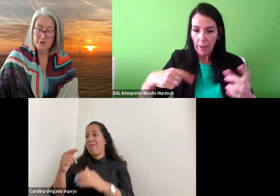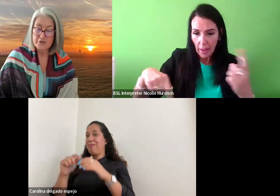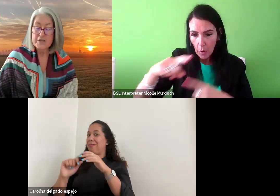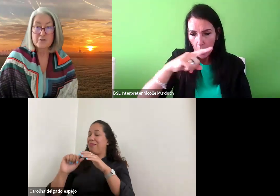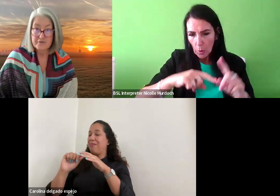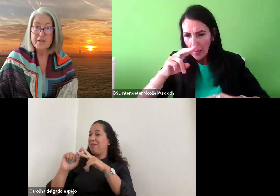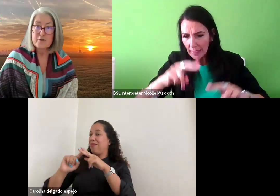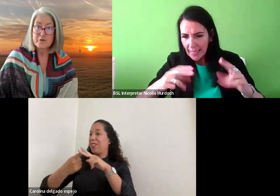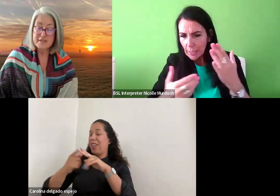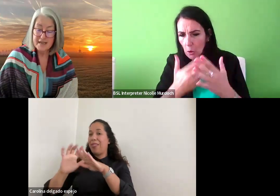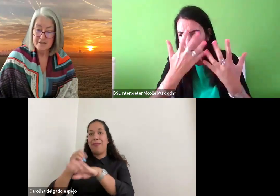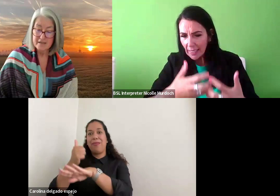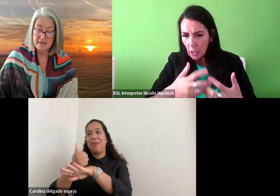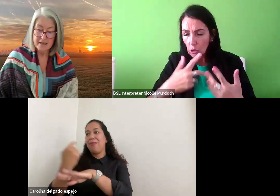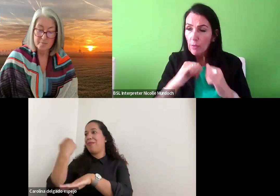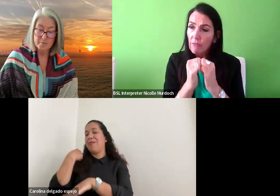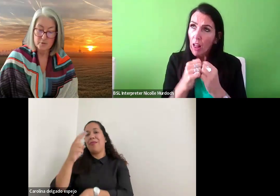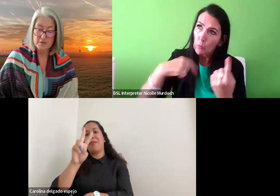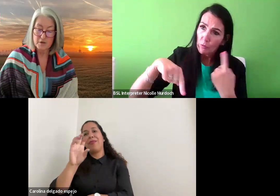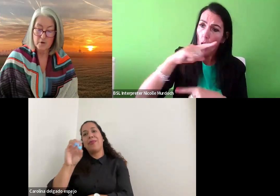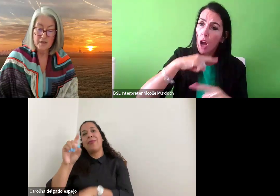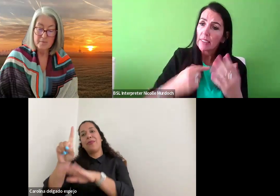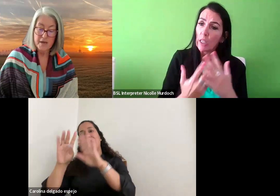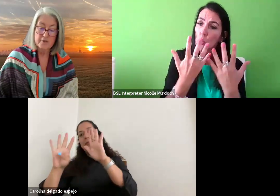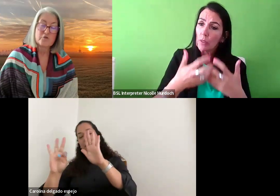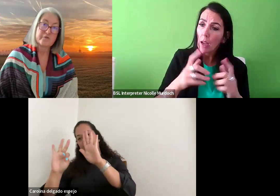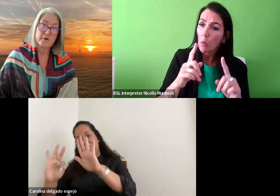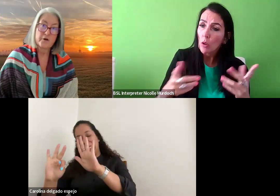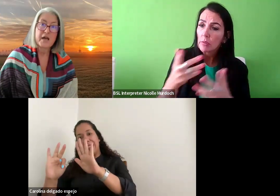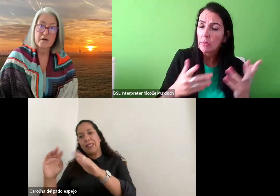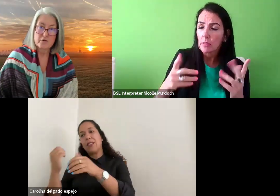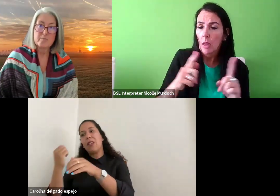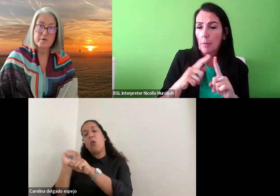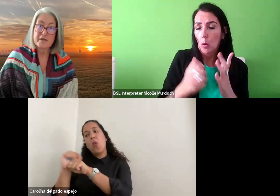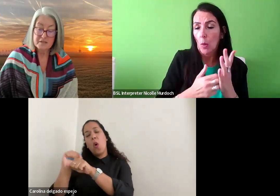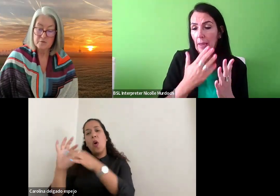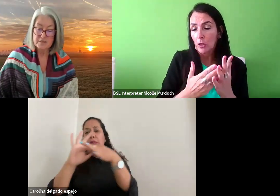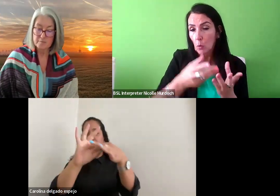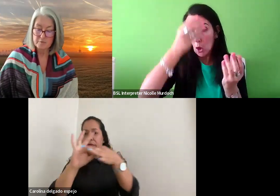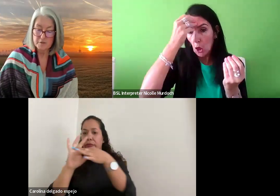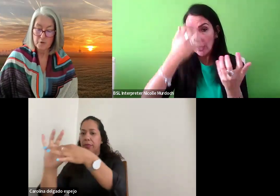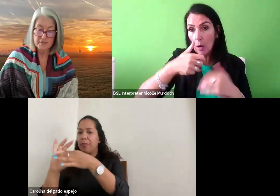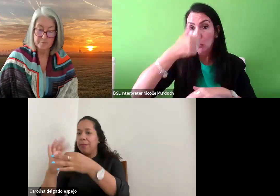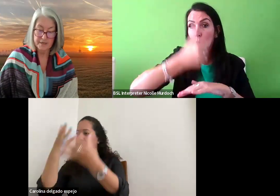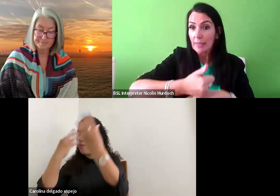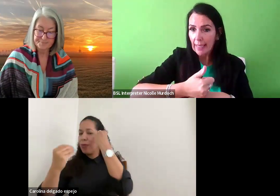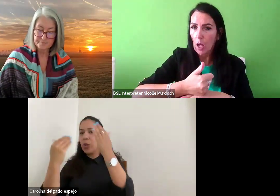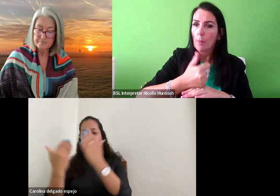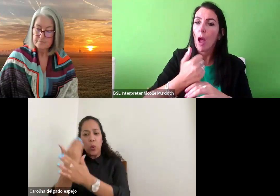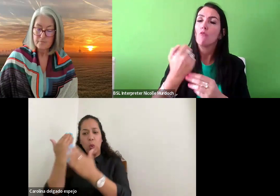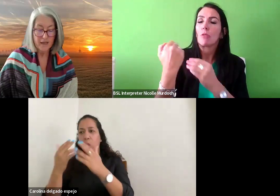new technologies and the value for the sector, but also making sure we learn how to implement and use them